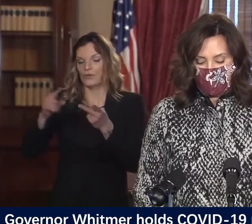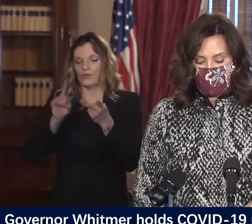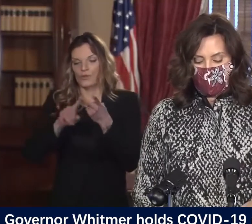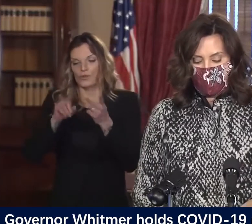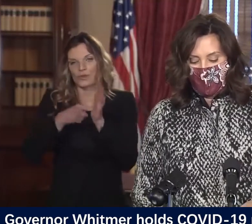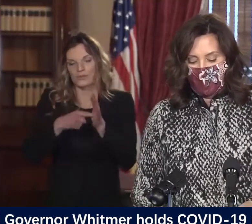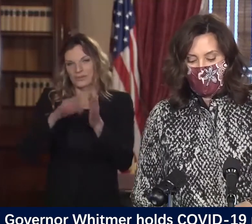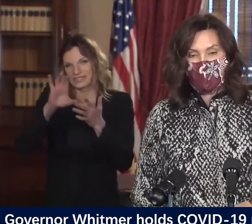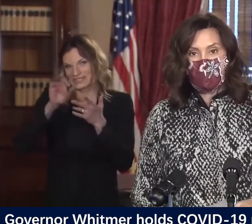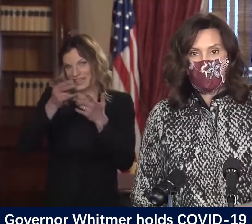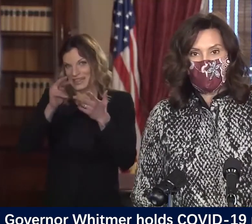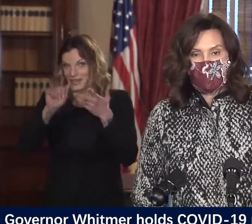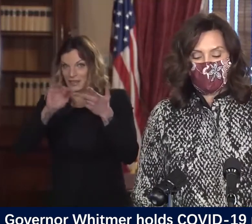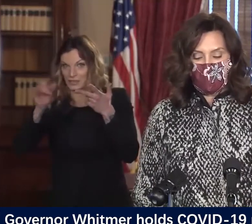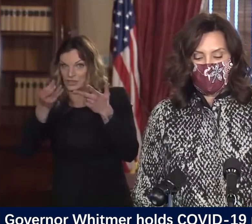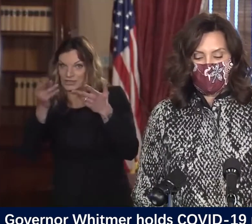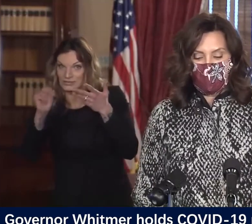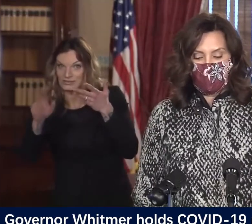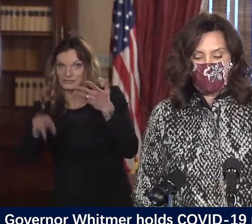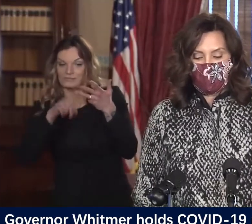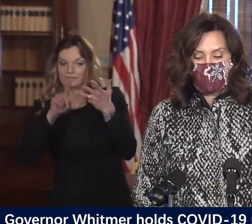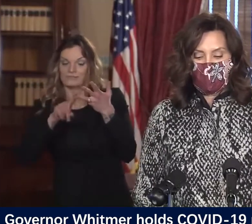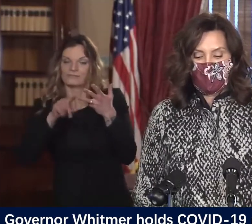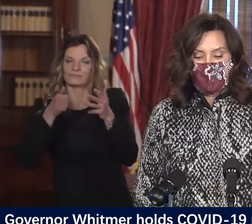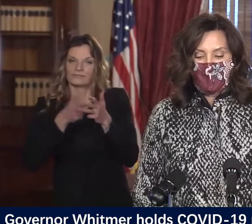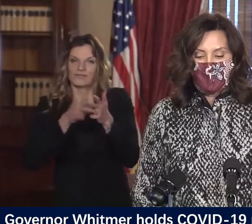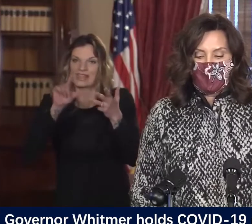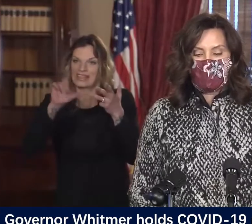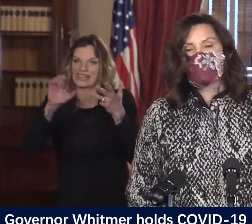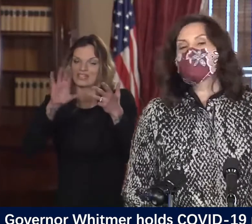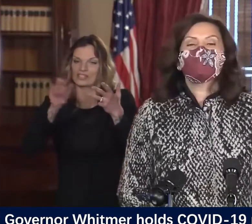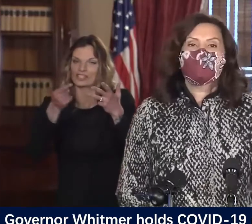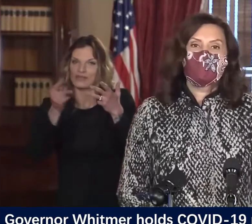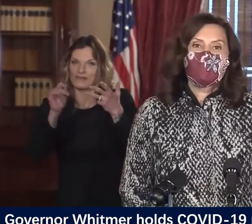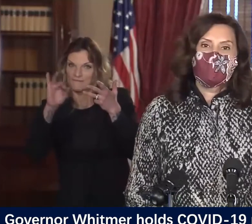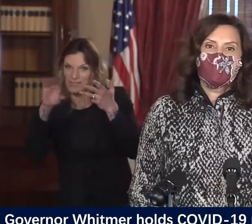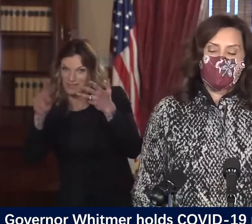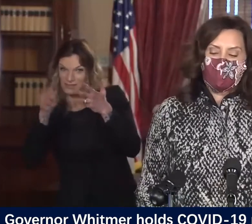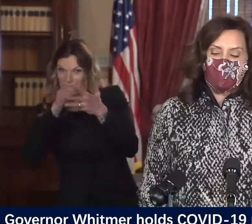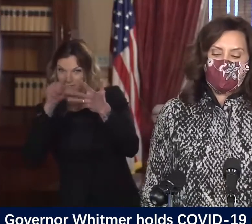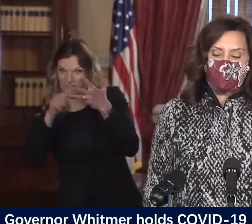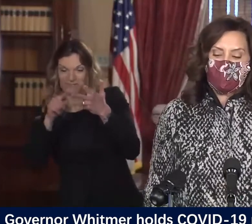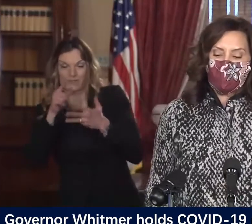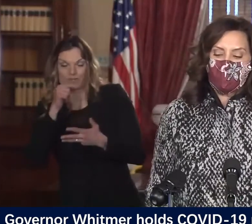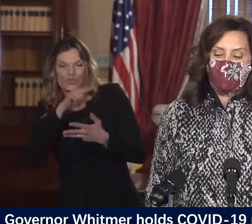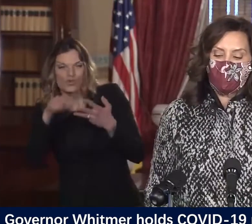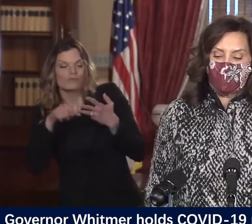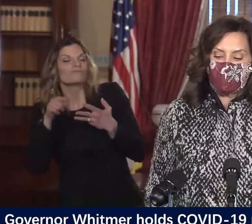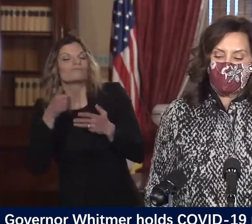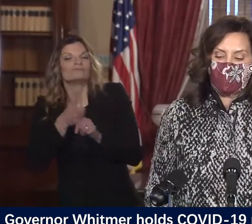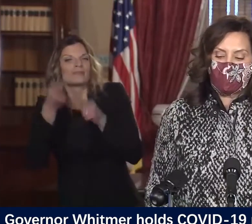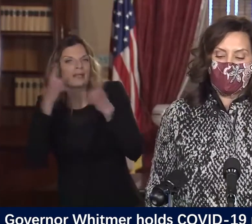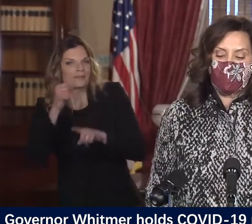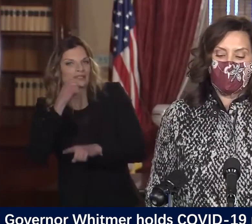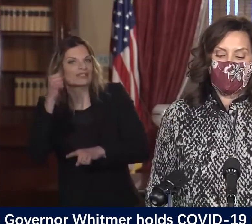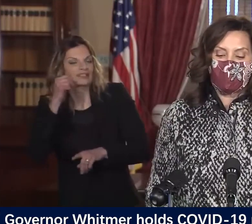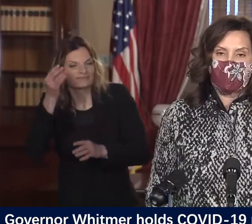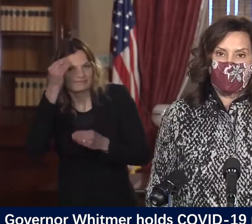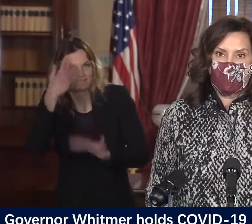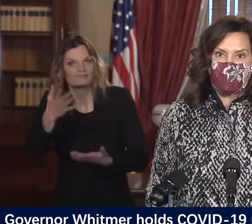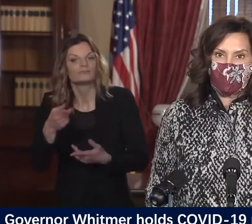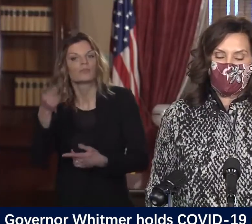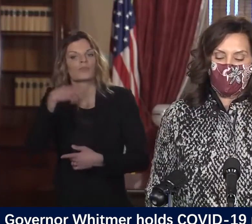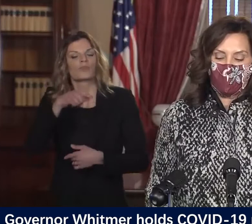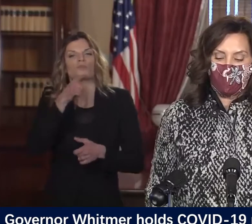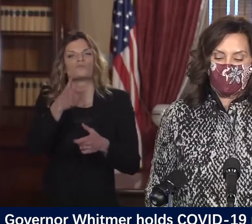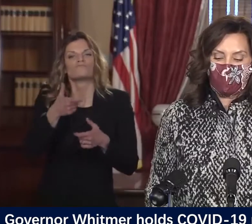Johnson, and House Speaker Lee Chatfield. Yesterday, we learned that dozens of protesters gathered